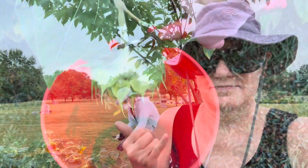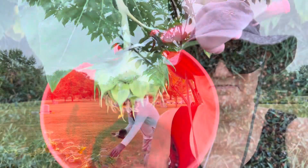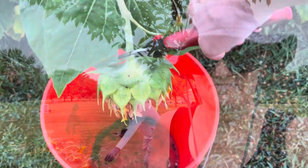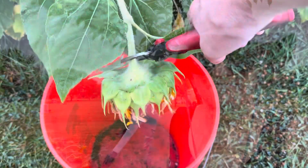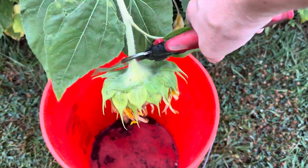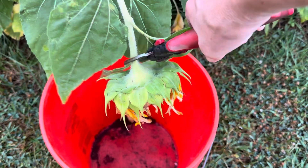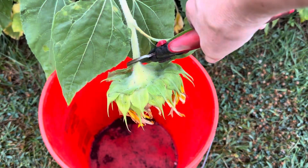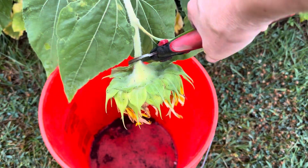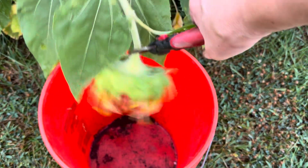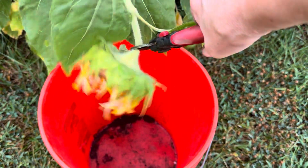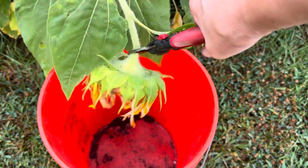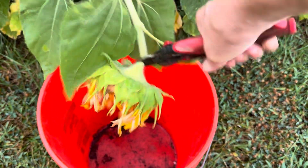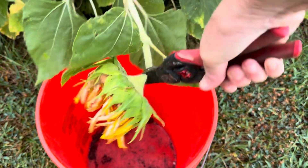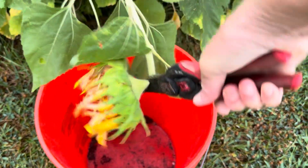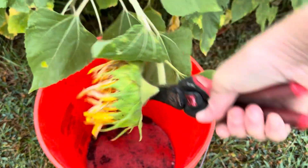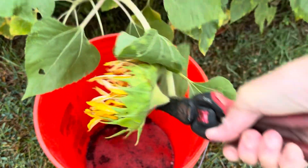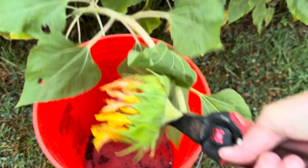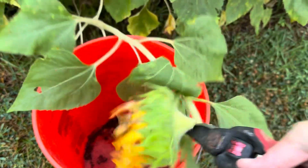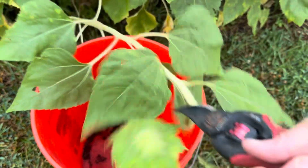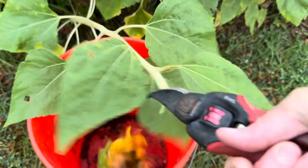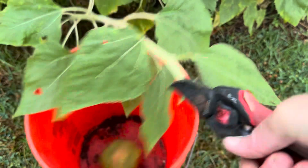those things that are out in the garden.